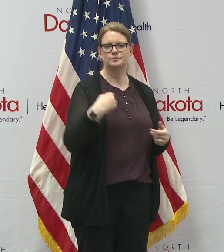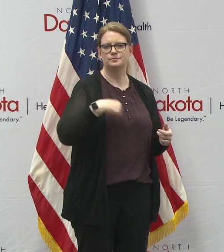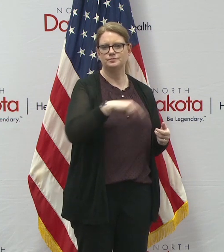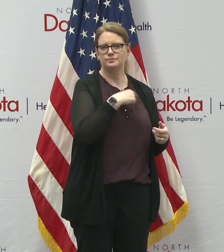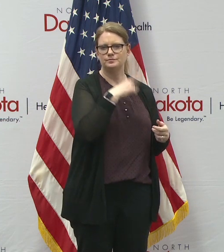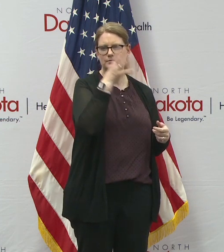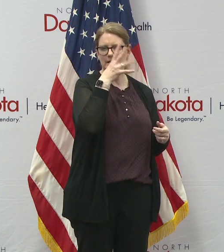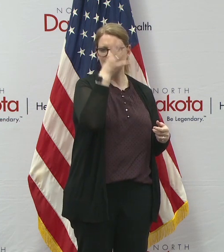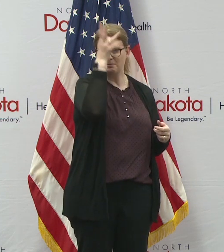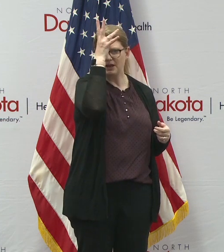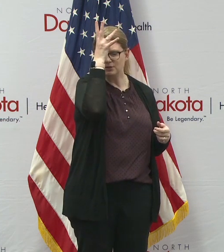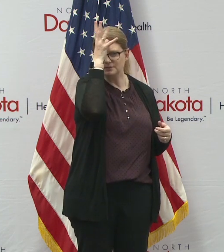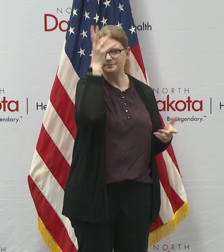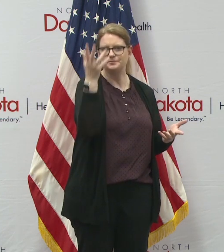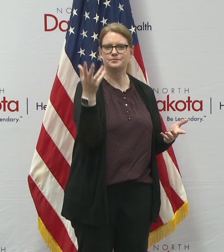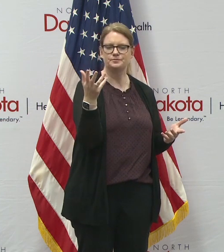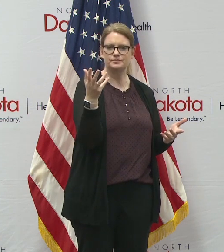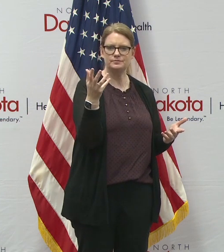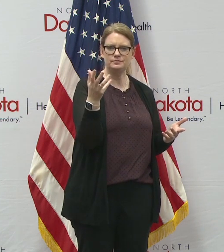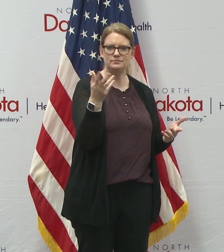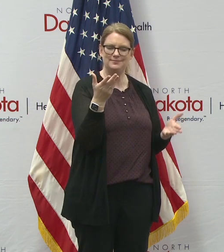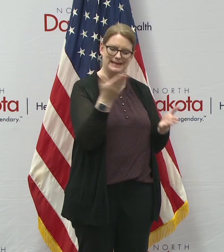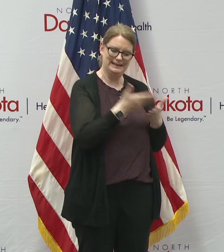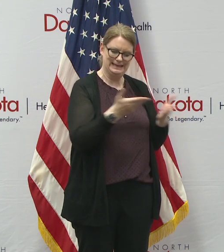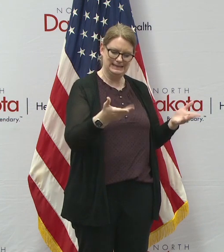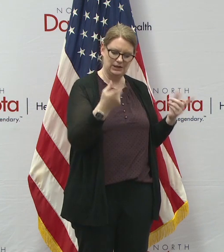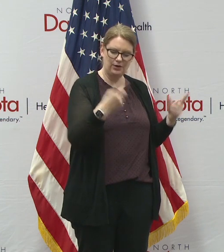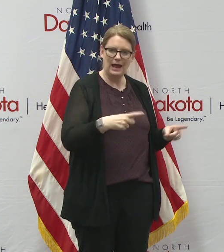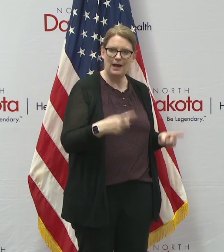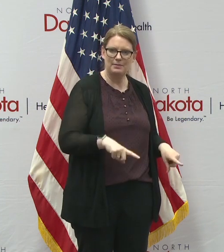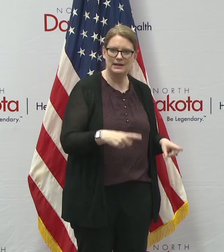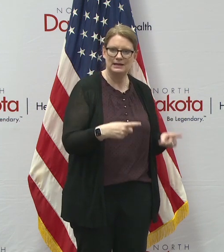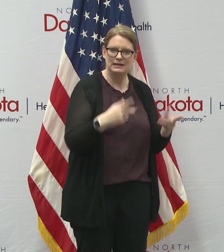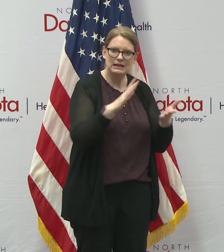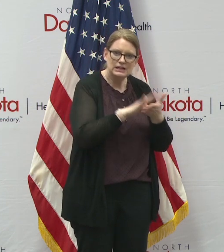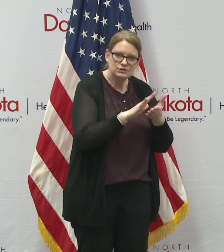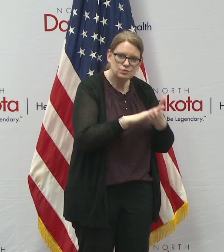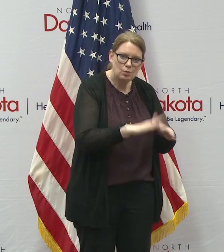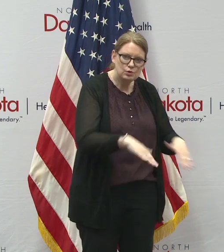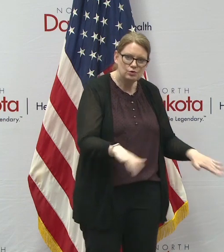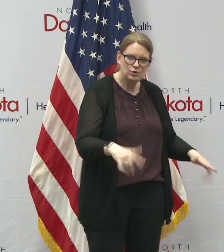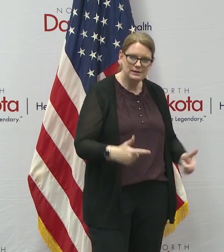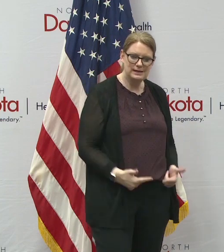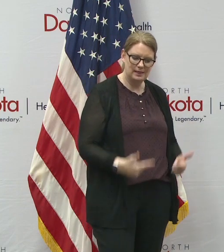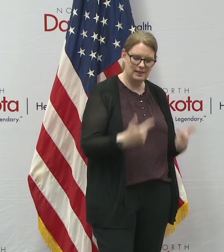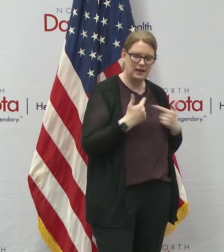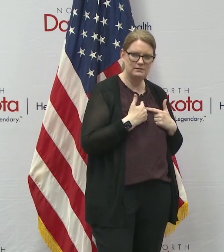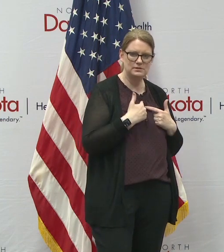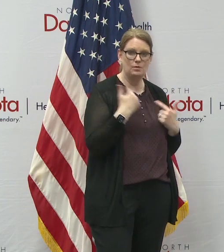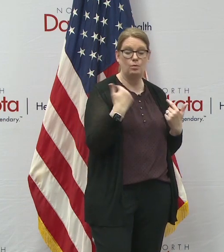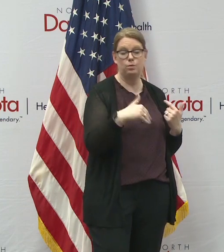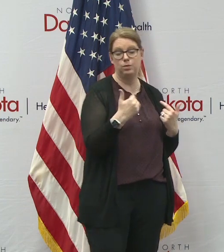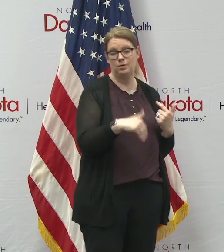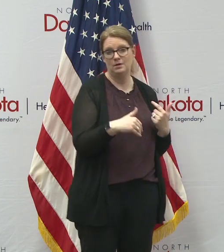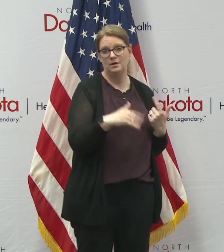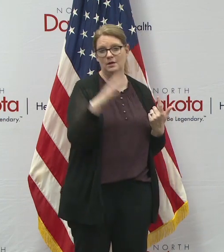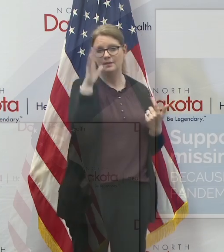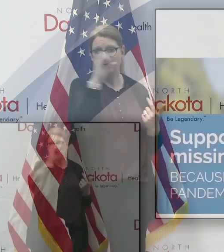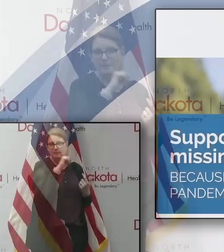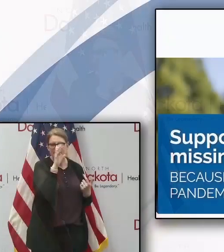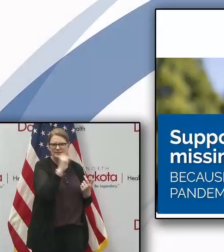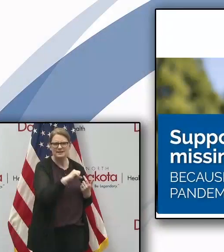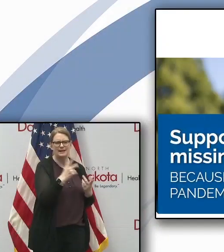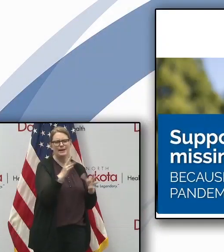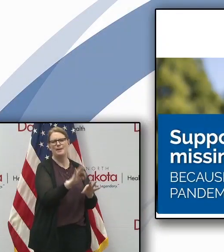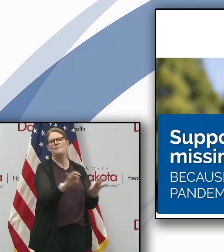all know that things that are happening right now in school children's lives is that they're missing milestones, and whether that milestone